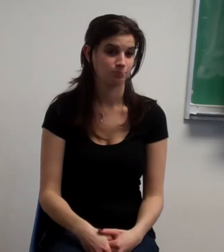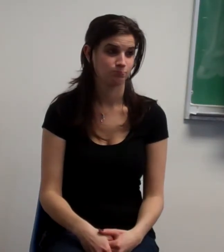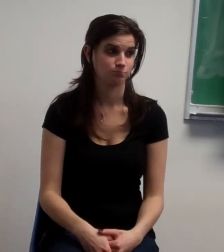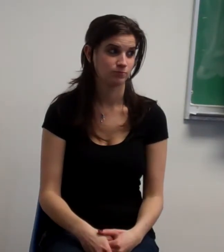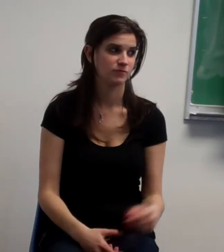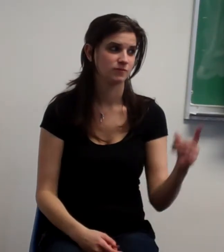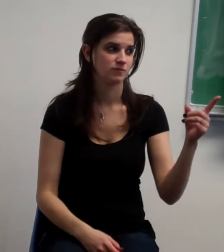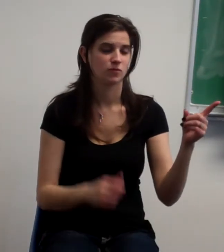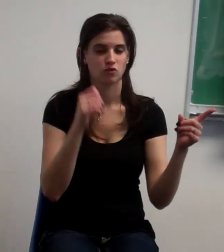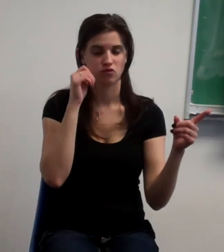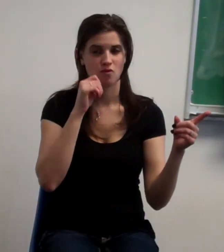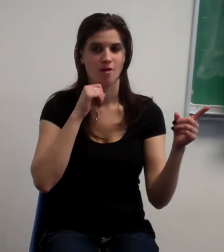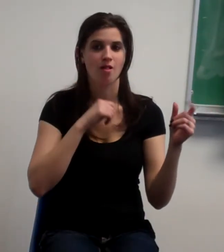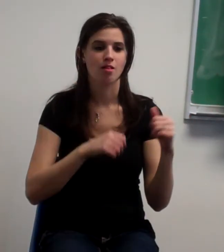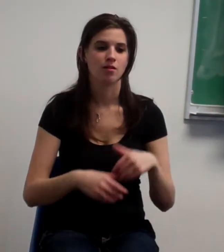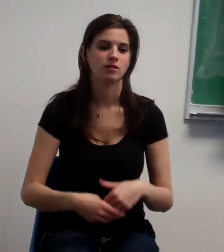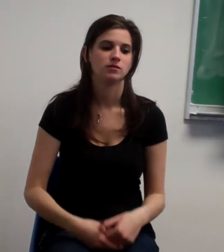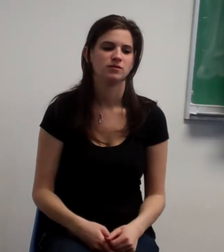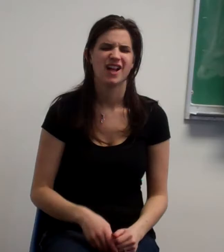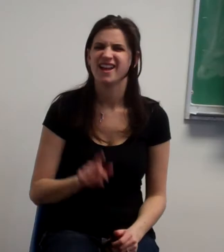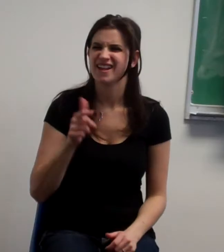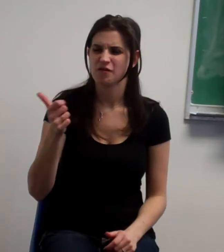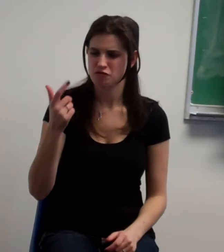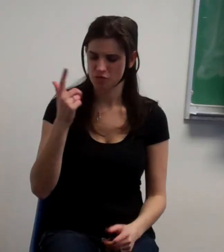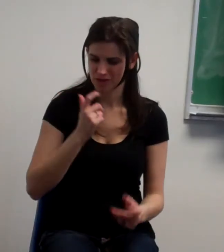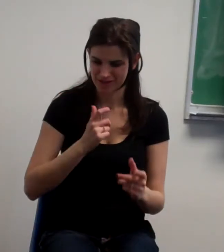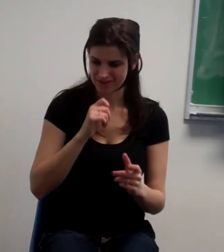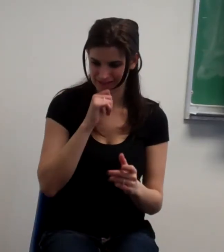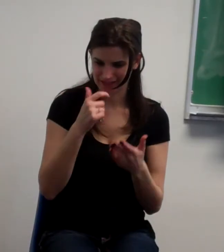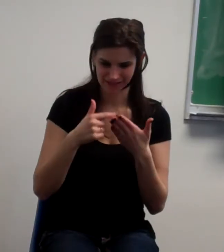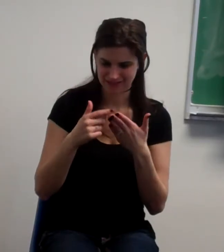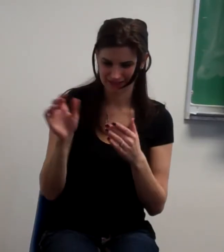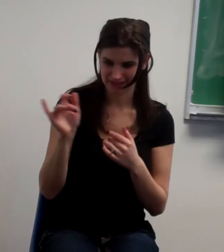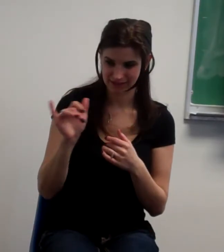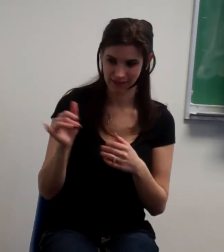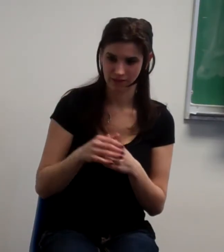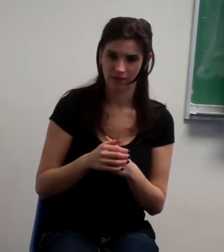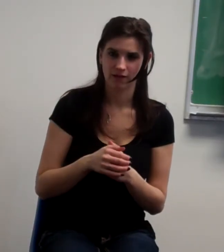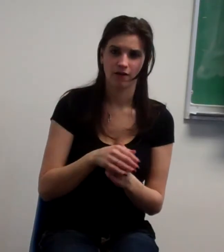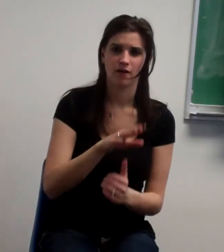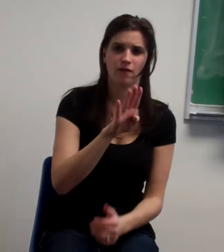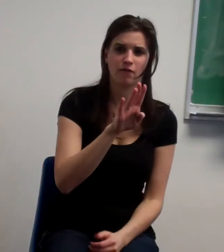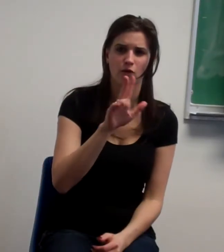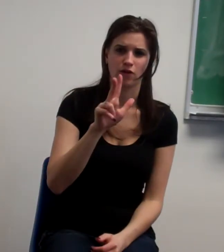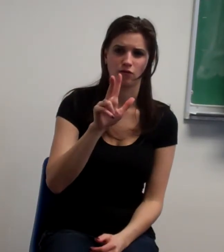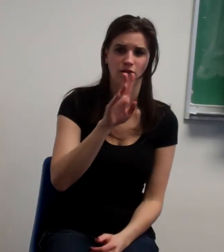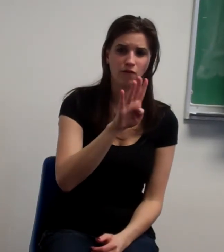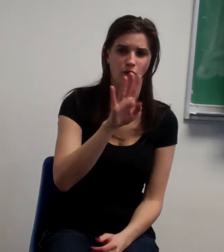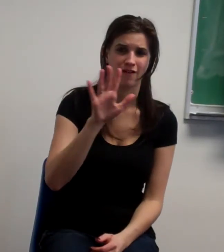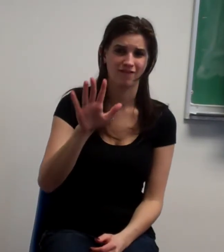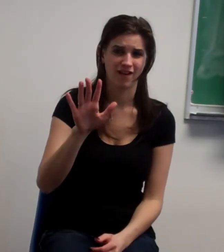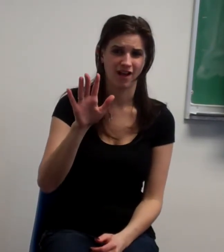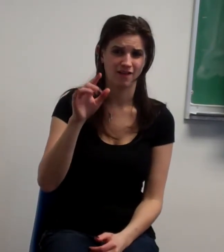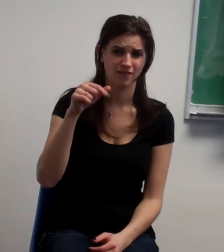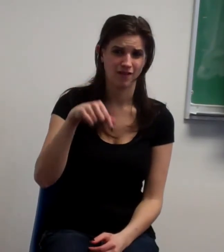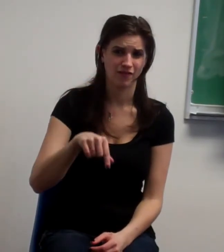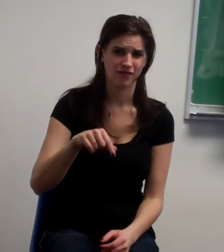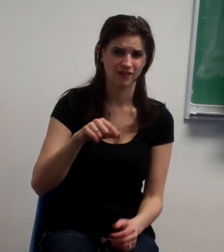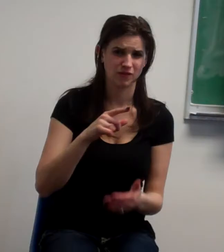question, but it's not dealing with what you just told us. For 4345 this week, that Joseph Conrad thing on